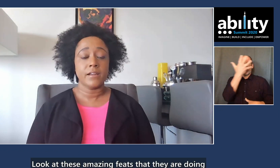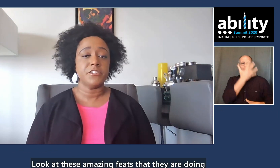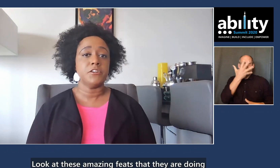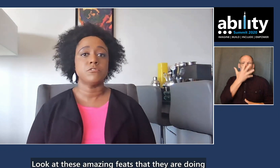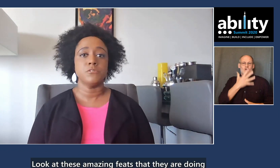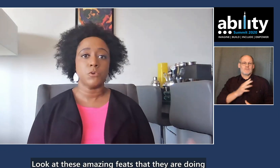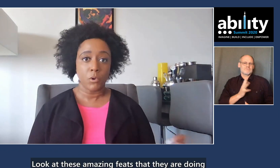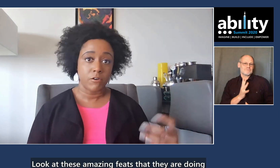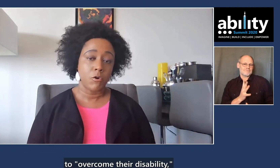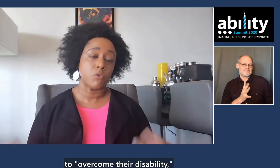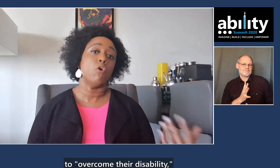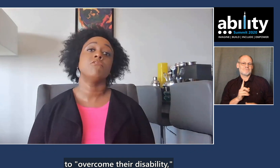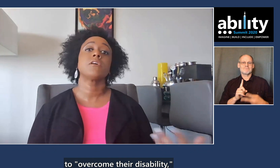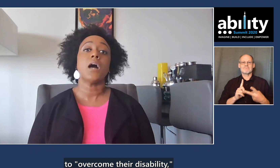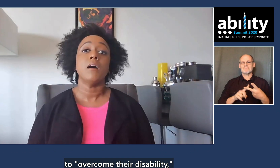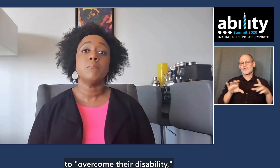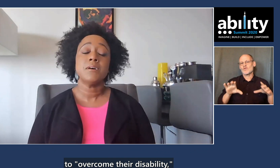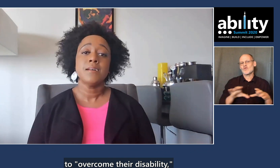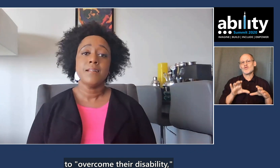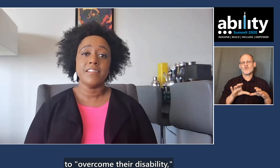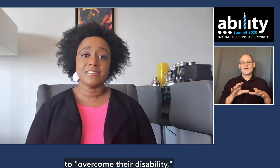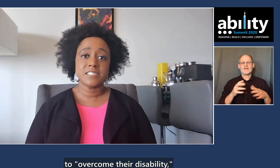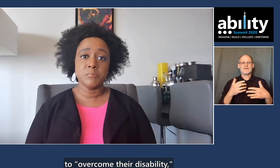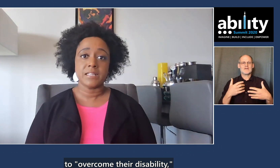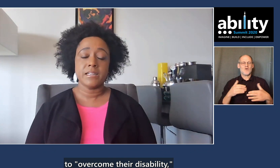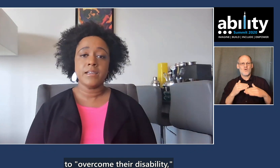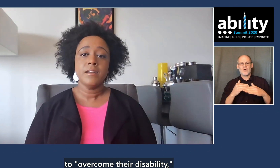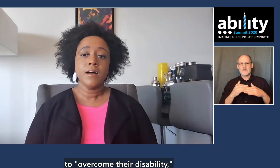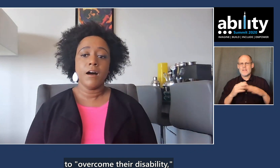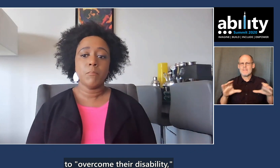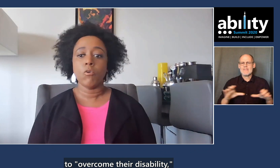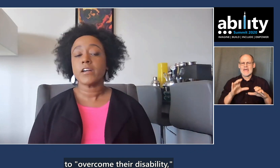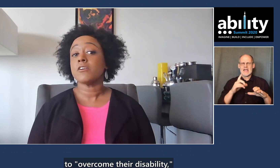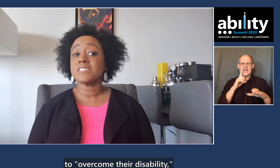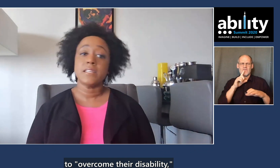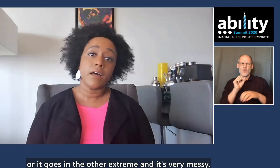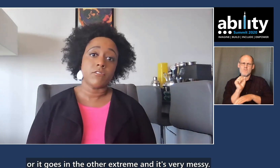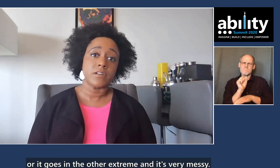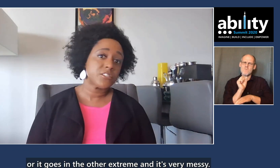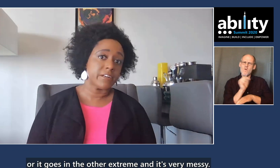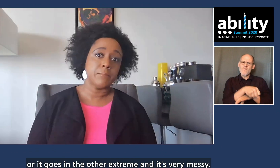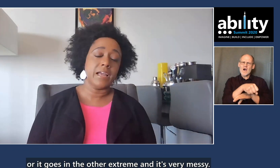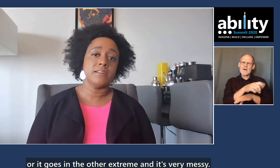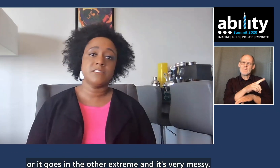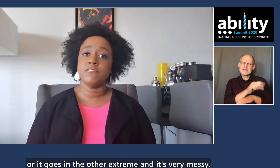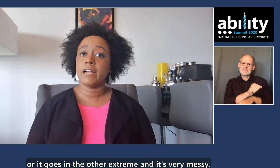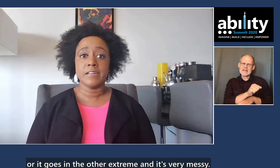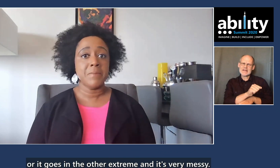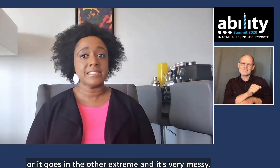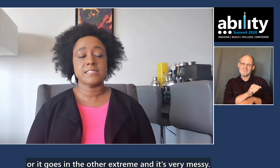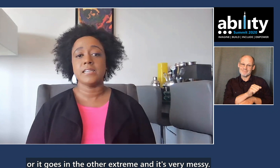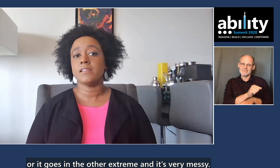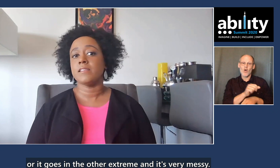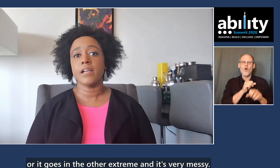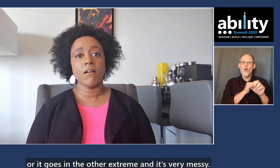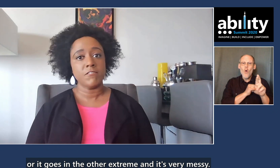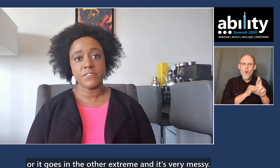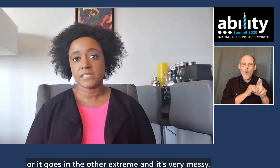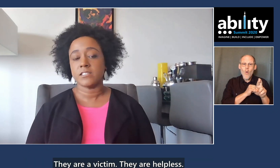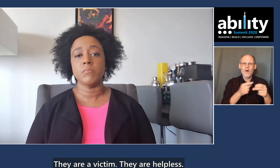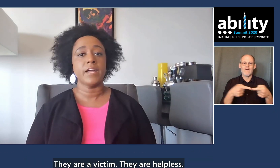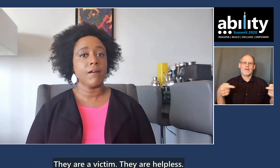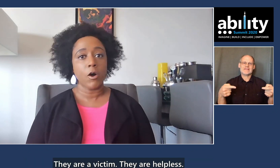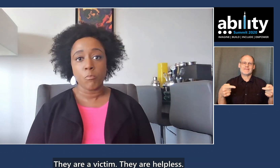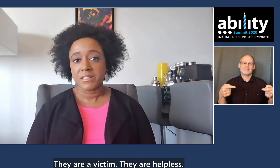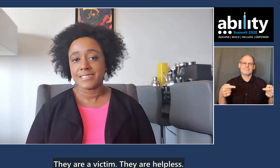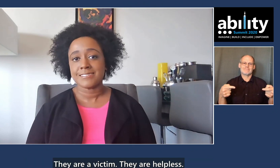are doing, to quote unquote overcome their disability. Or it goes in the other extreme and it's very messy. They are